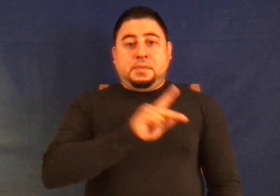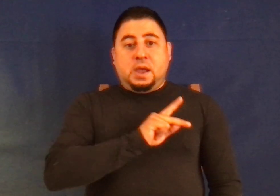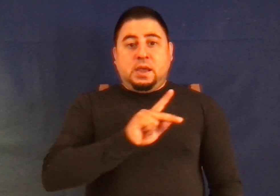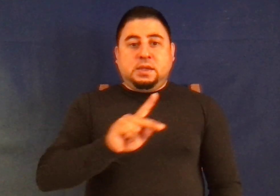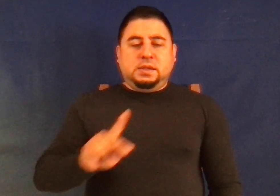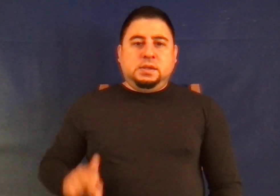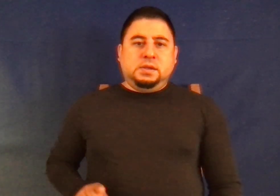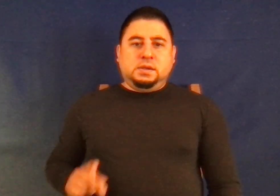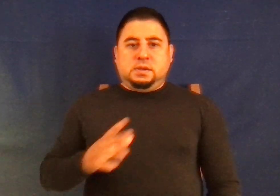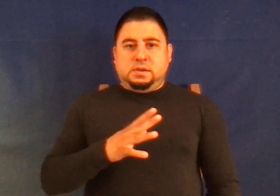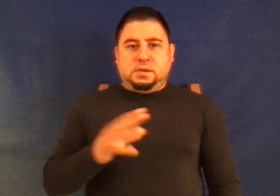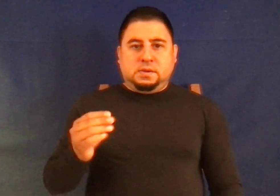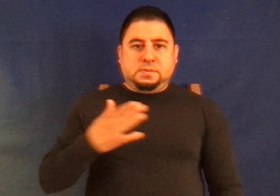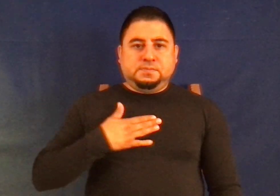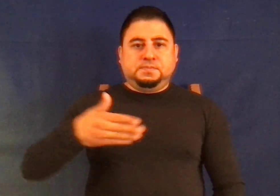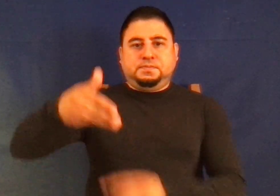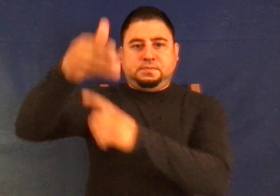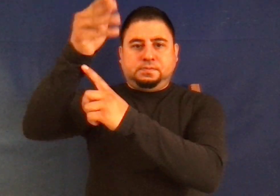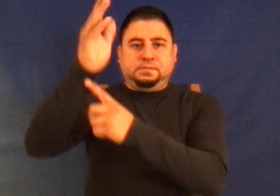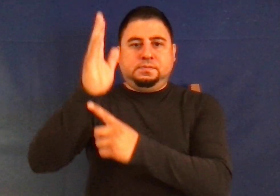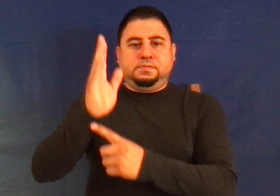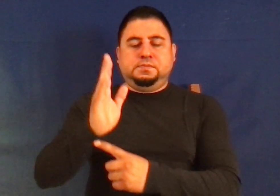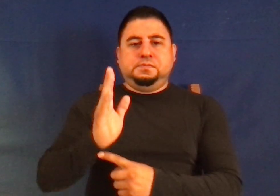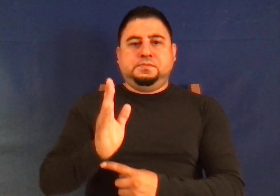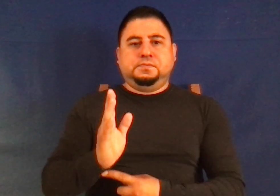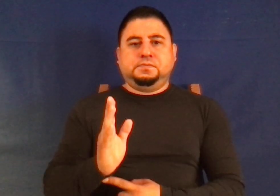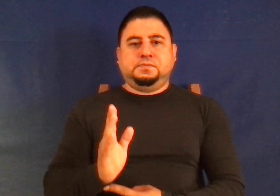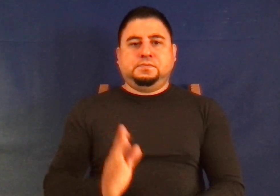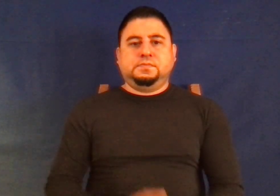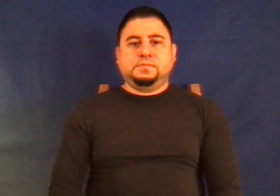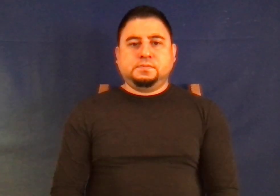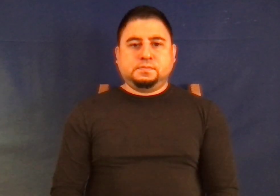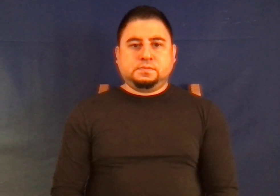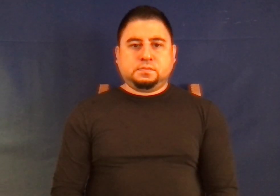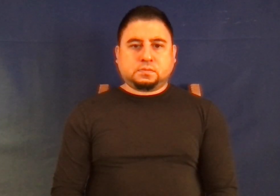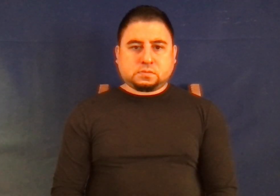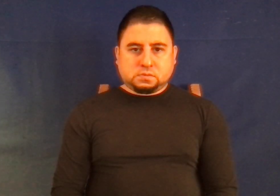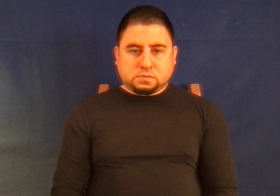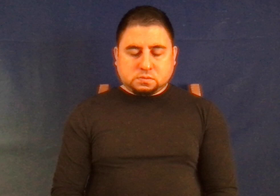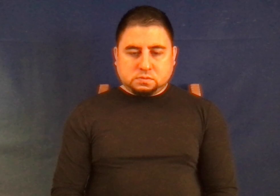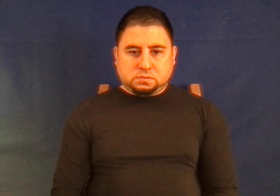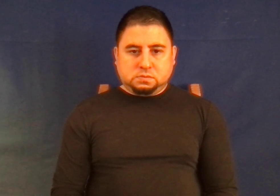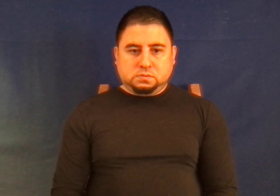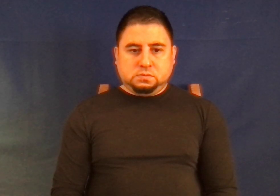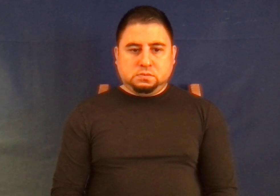my King and my God.